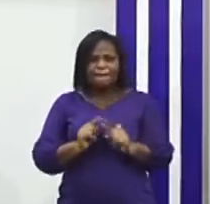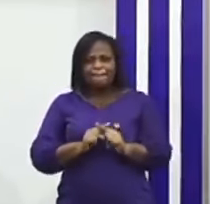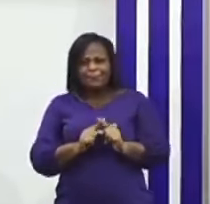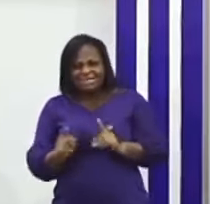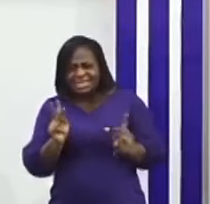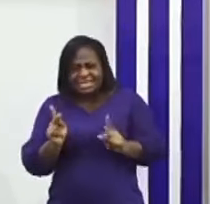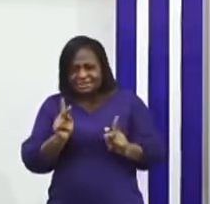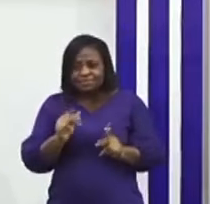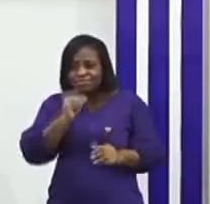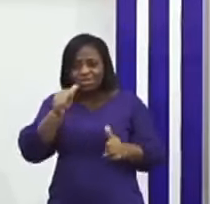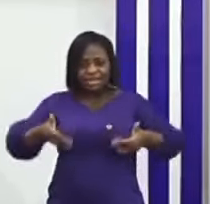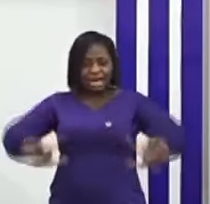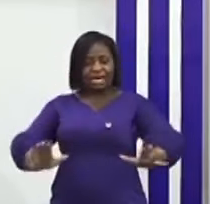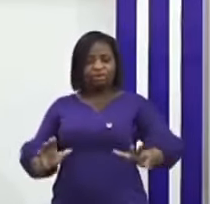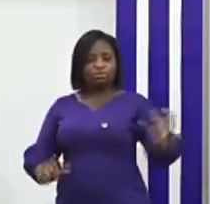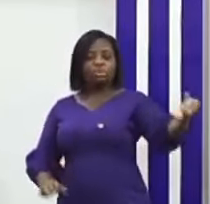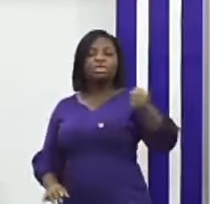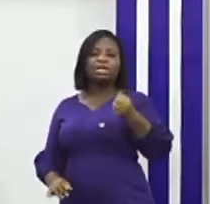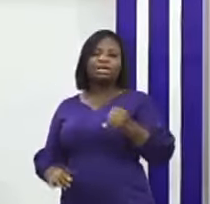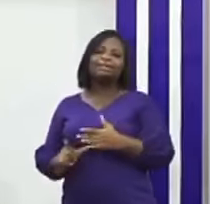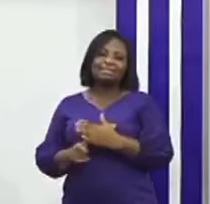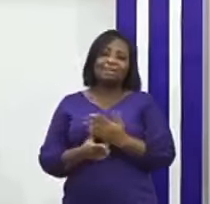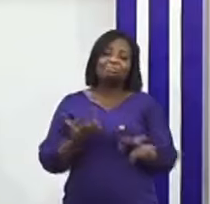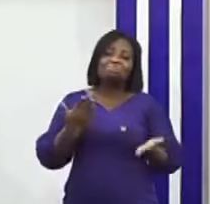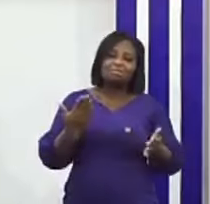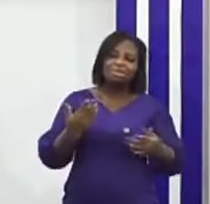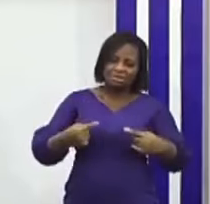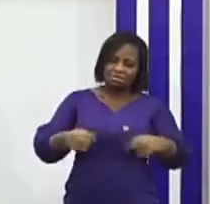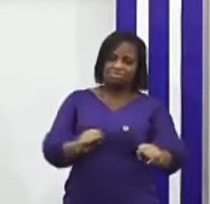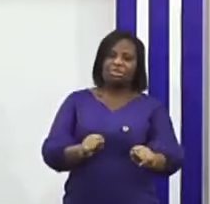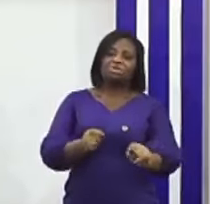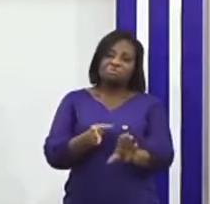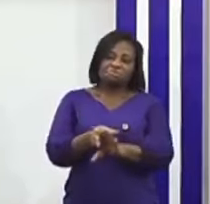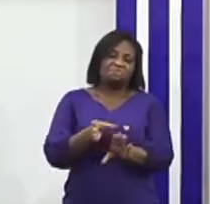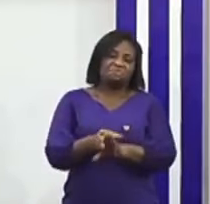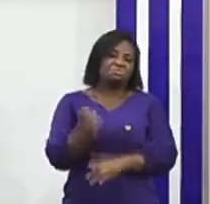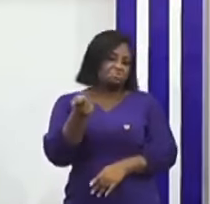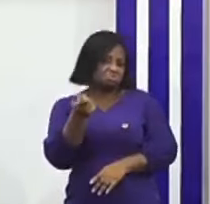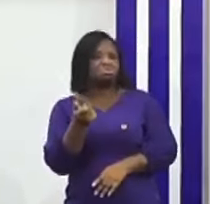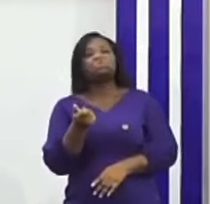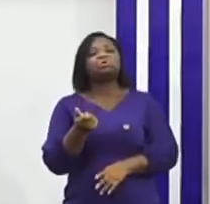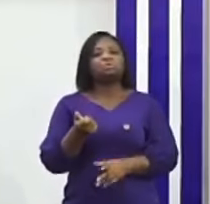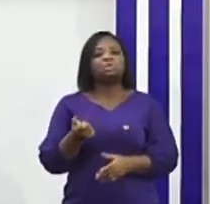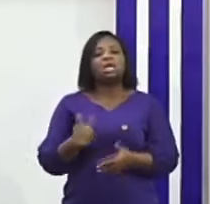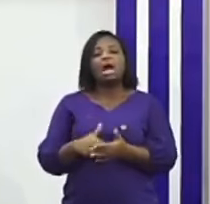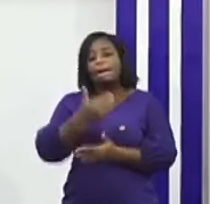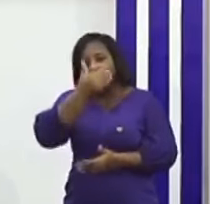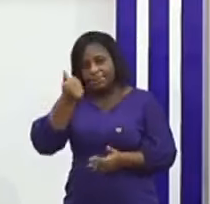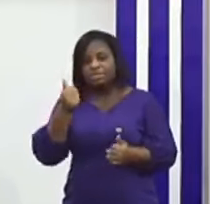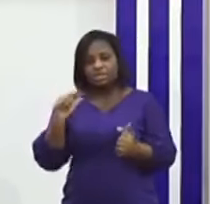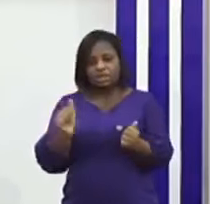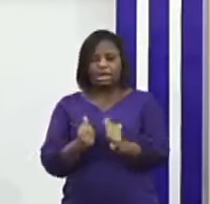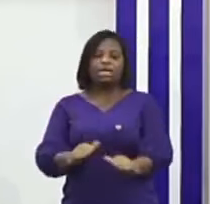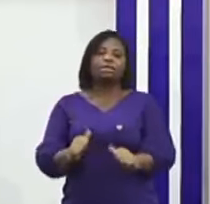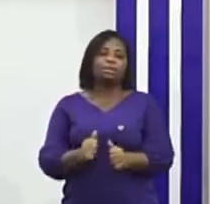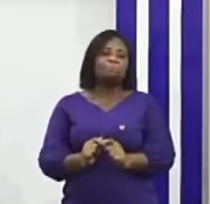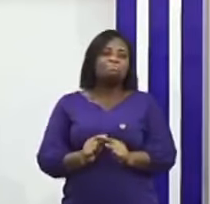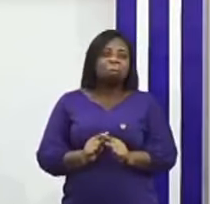evading that we need to look at other means of trying to, in collaboration with the community, see how they can be picked.